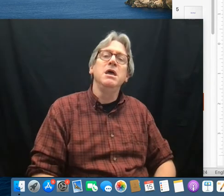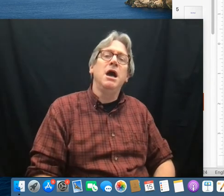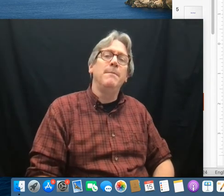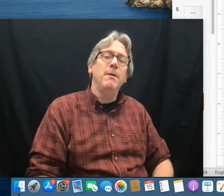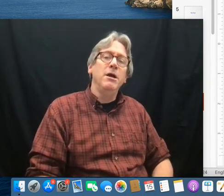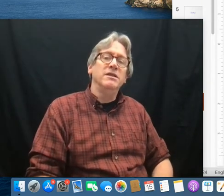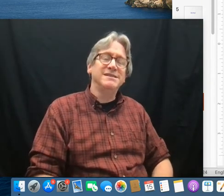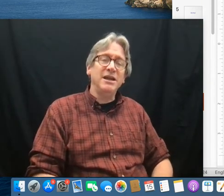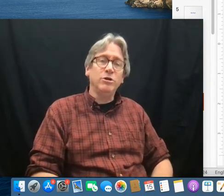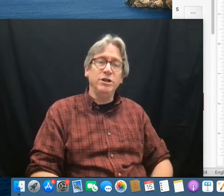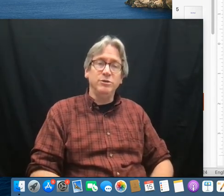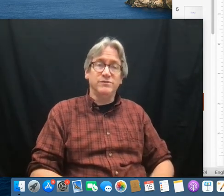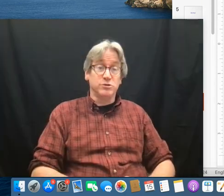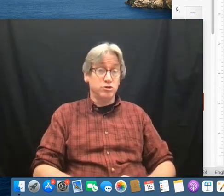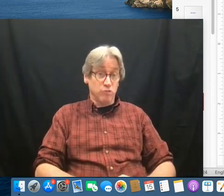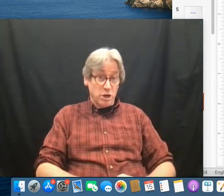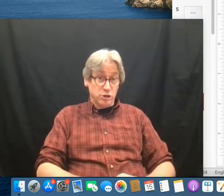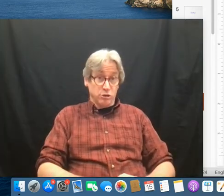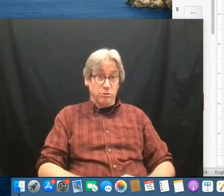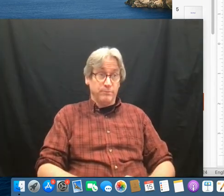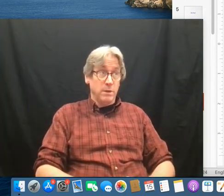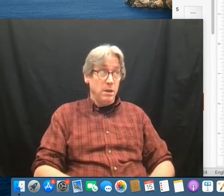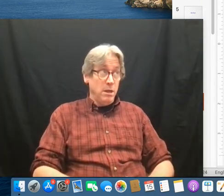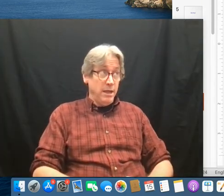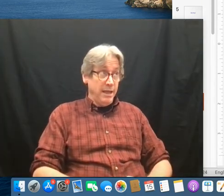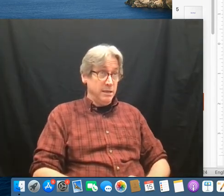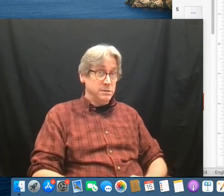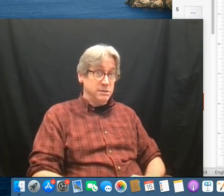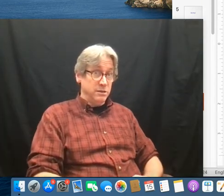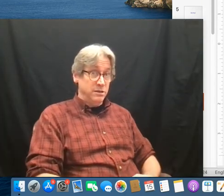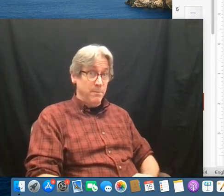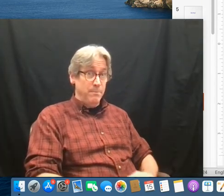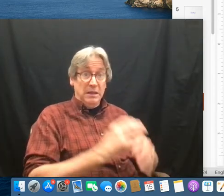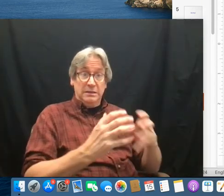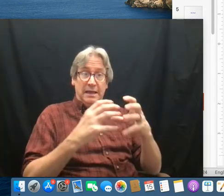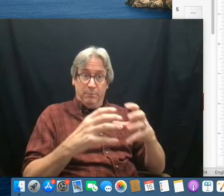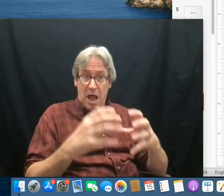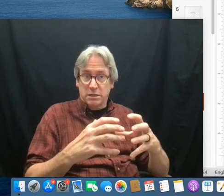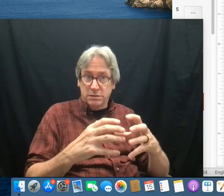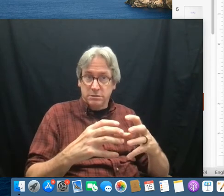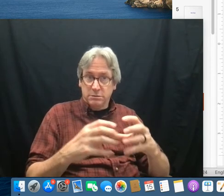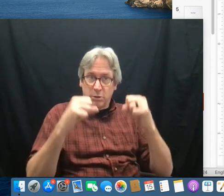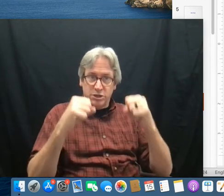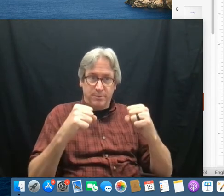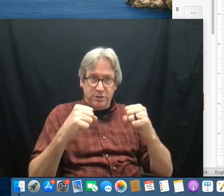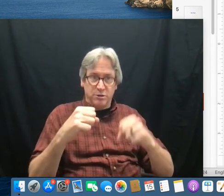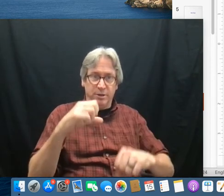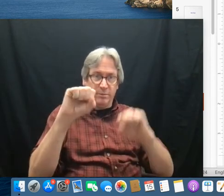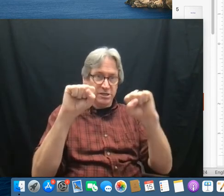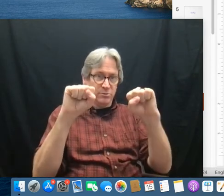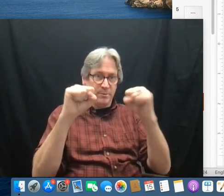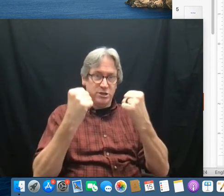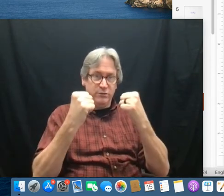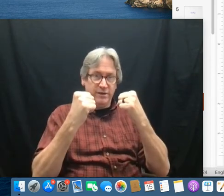all alcoholic beverages. So in this case, we use this for sentence, but it also applies to language.